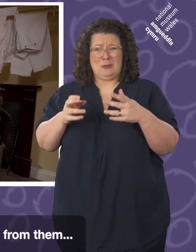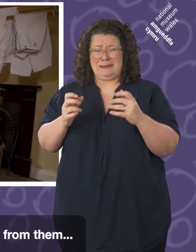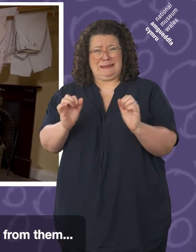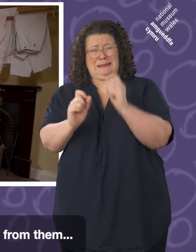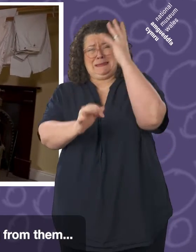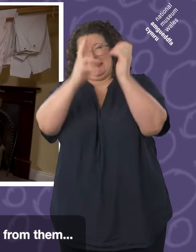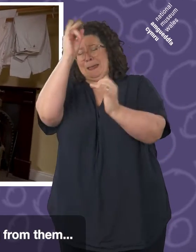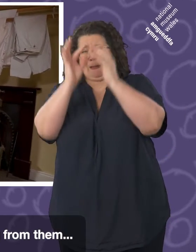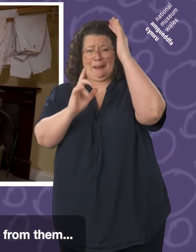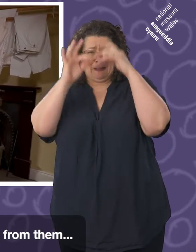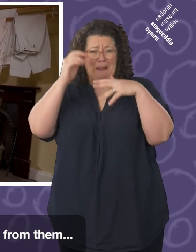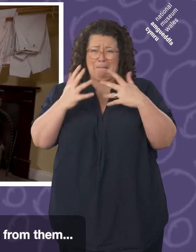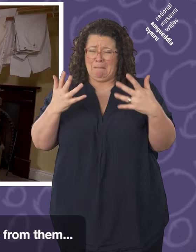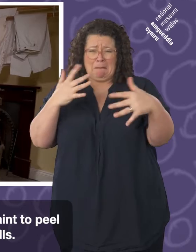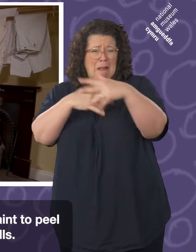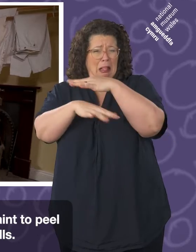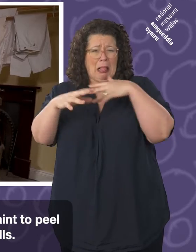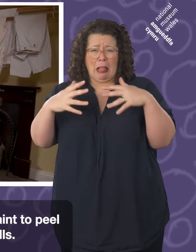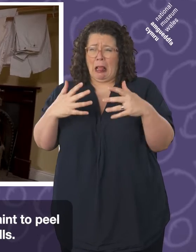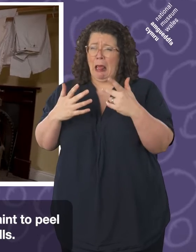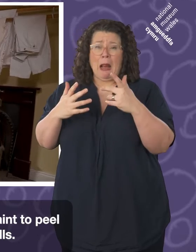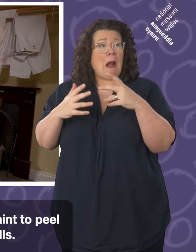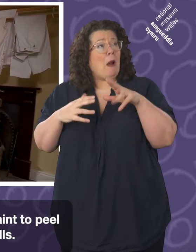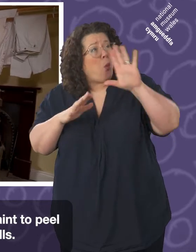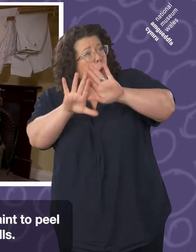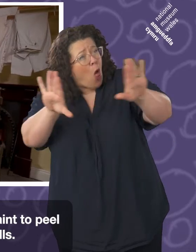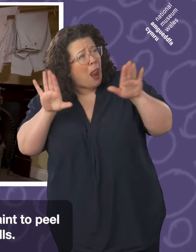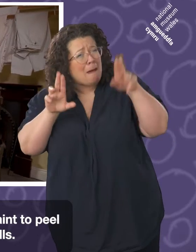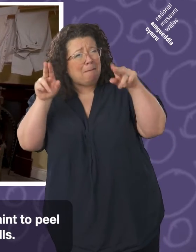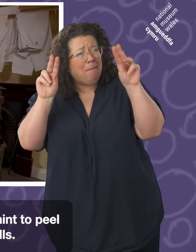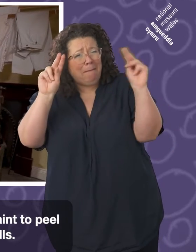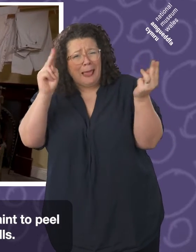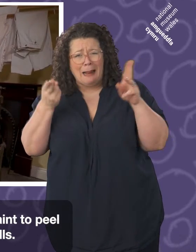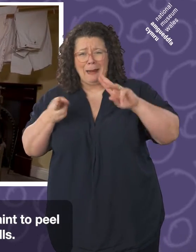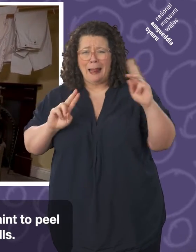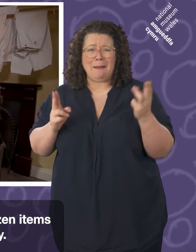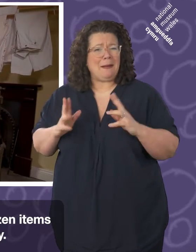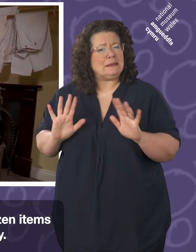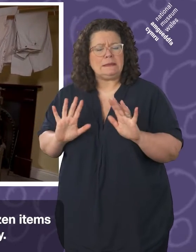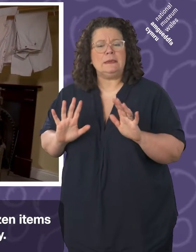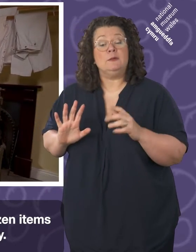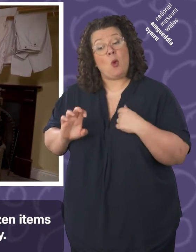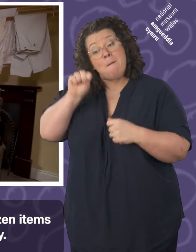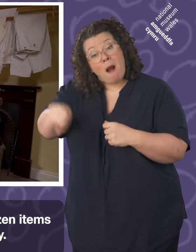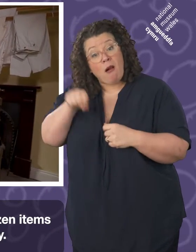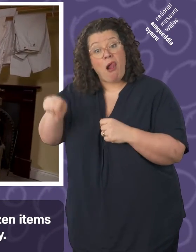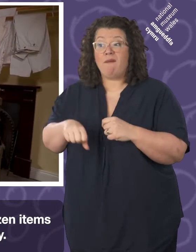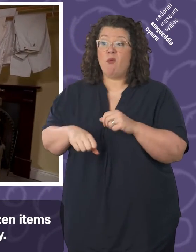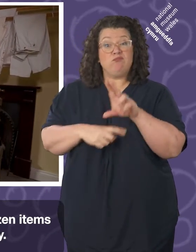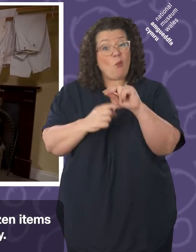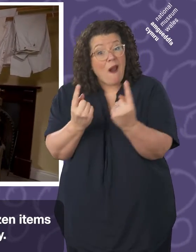house with the steam rising from them and causing the paint to peel from the walls. I will mangle